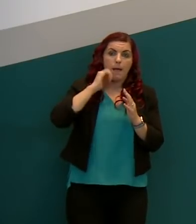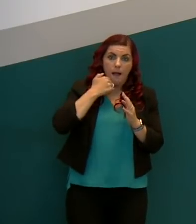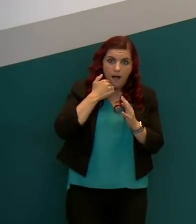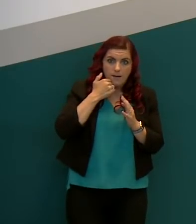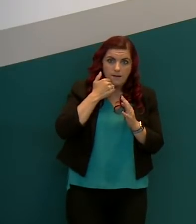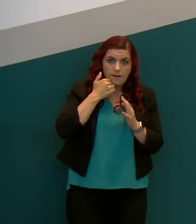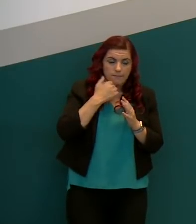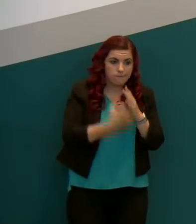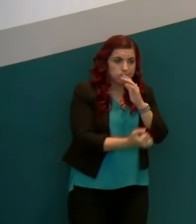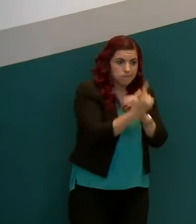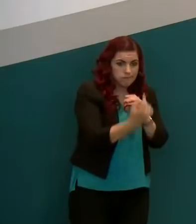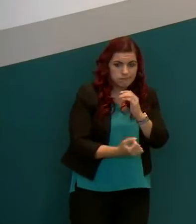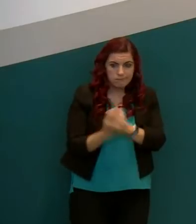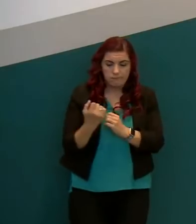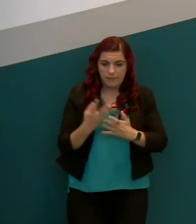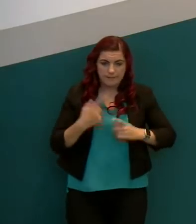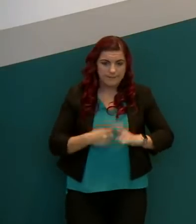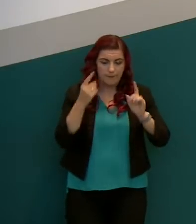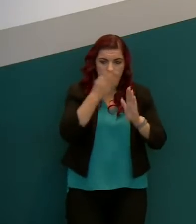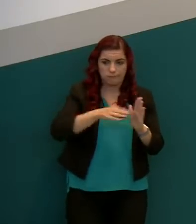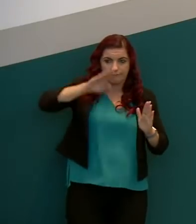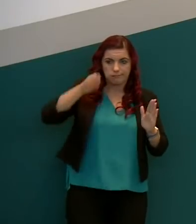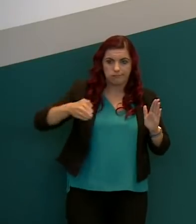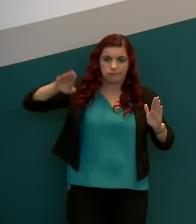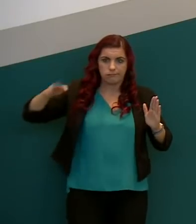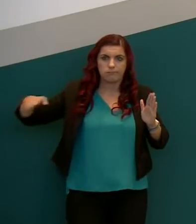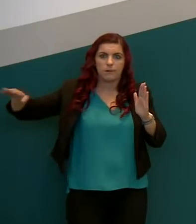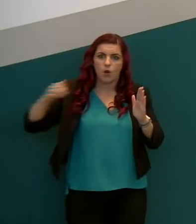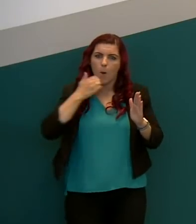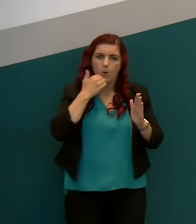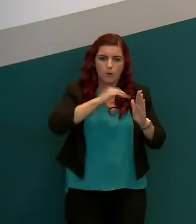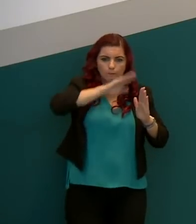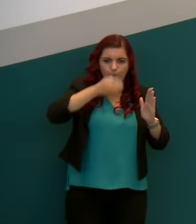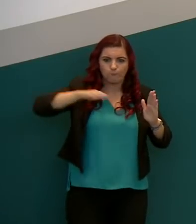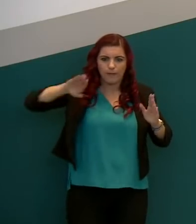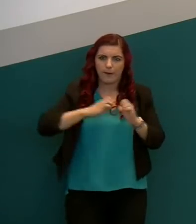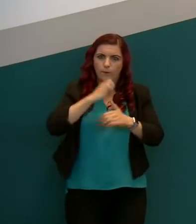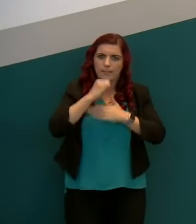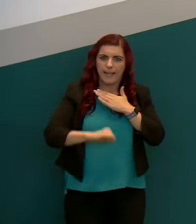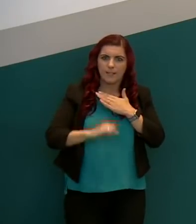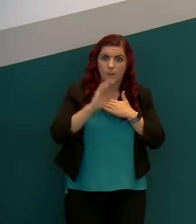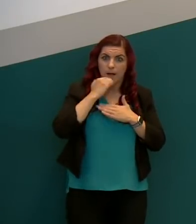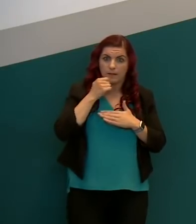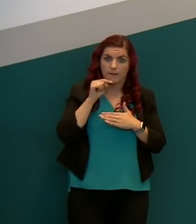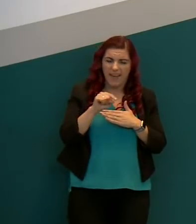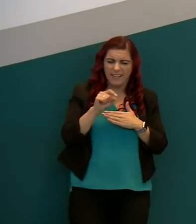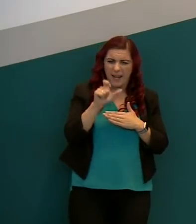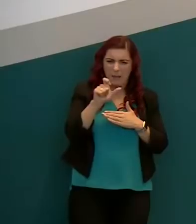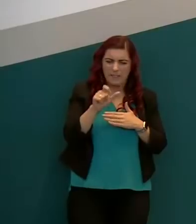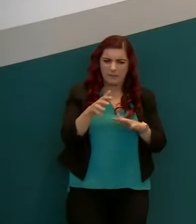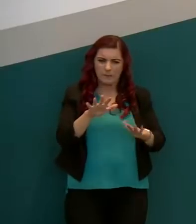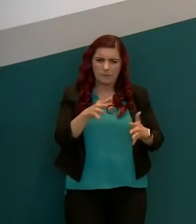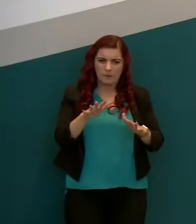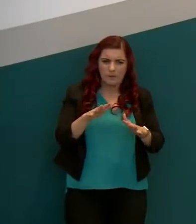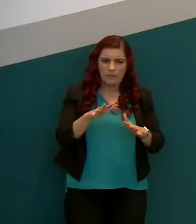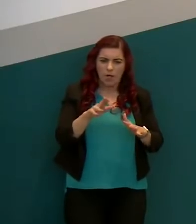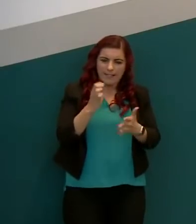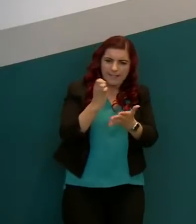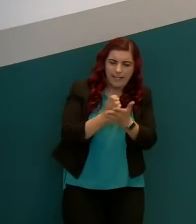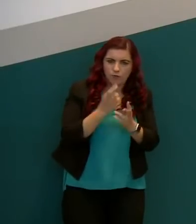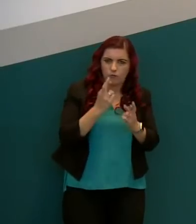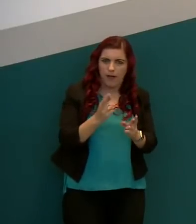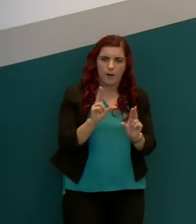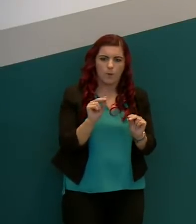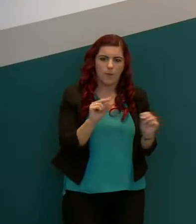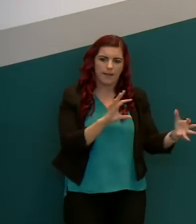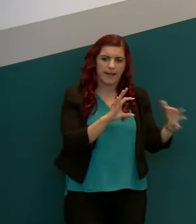and that's because case numbers are increasing or decreasing day by day. So that uncertainty is